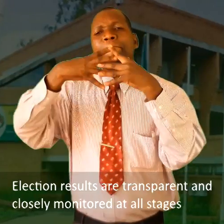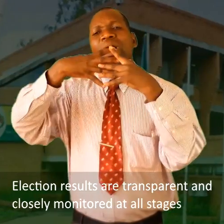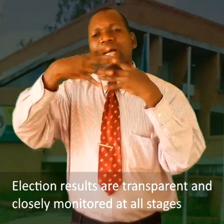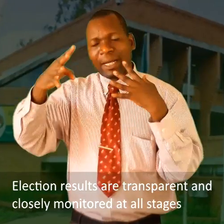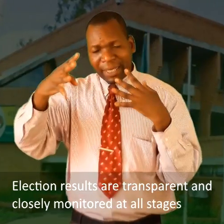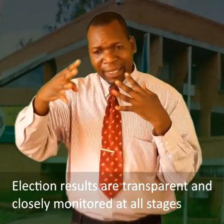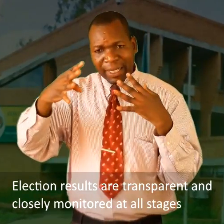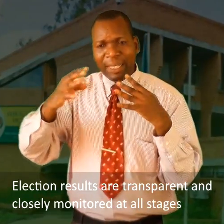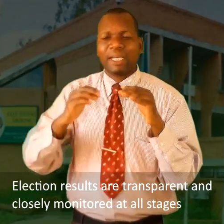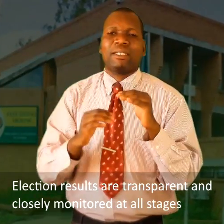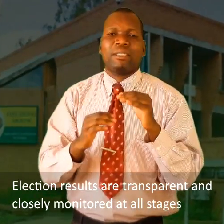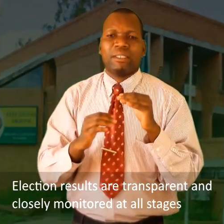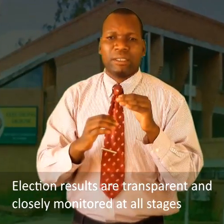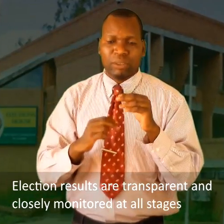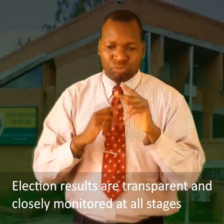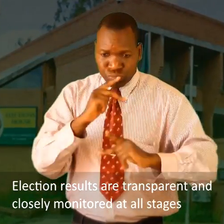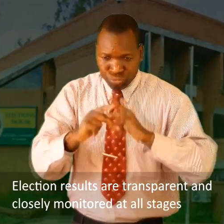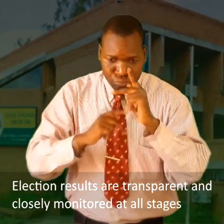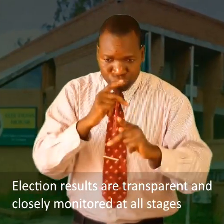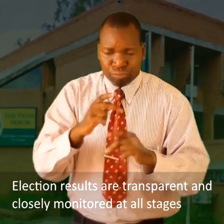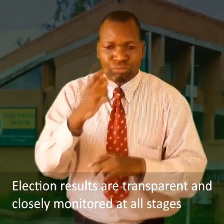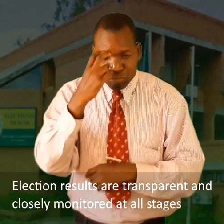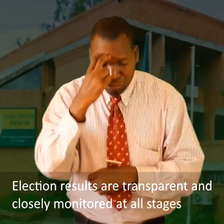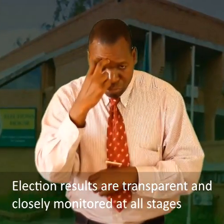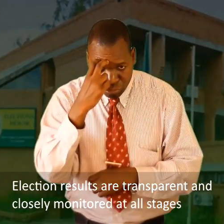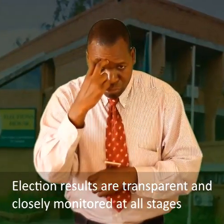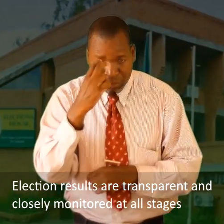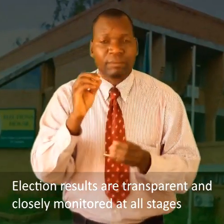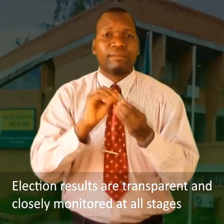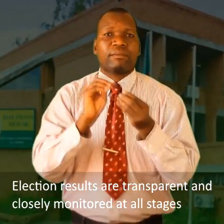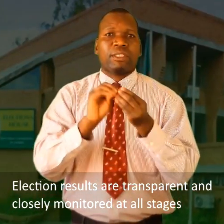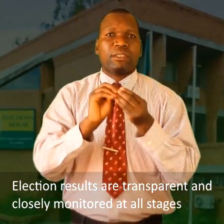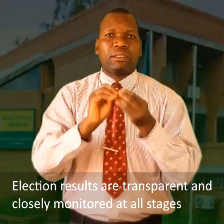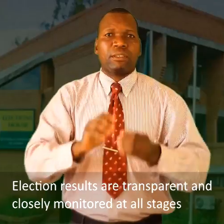Election results are transparent and closely monitored at all stages.